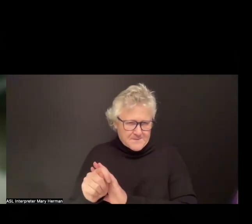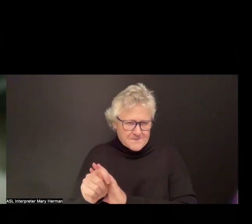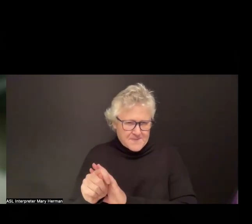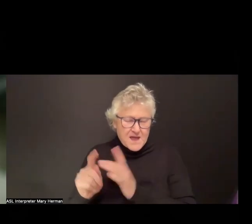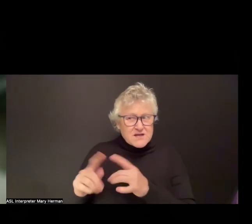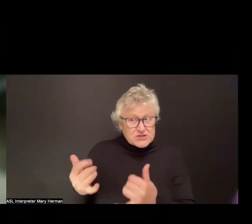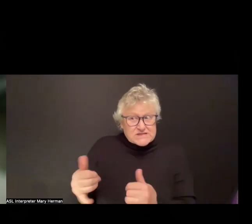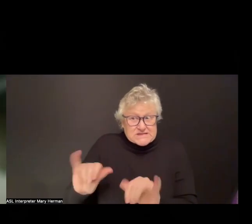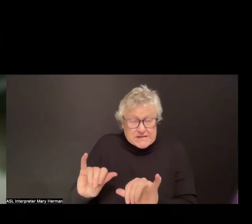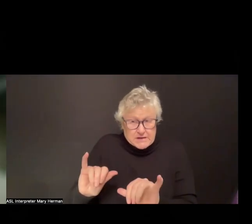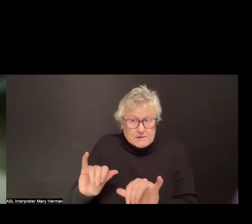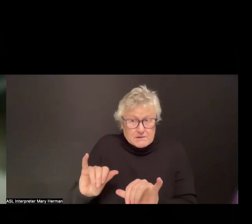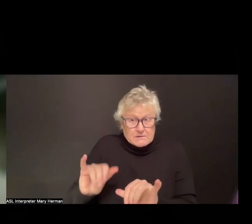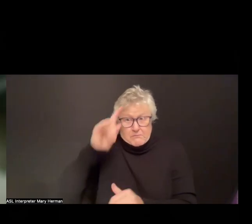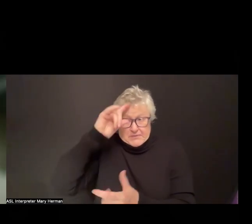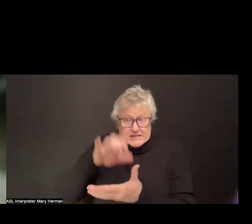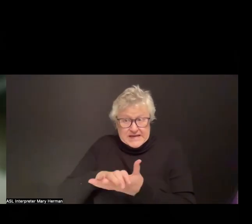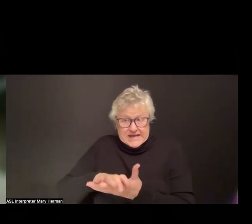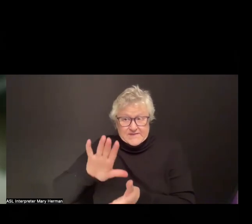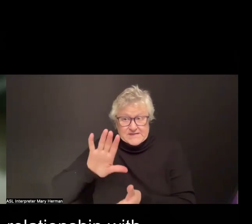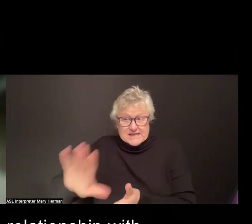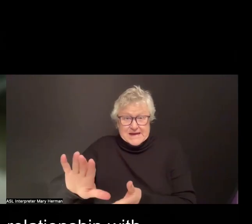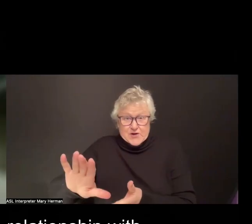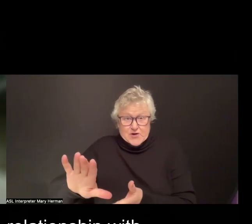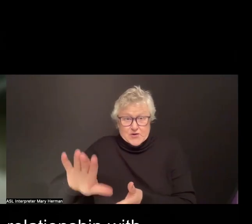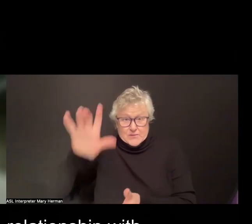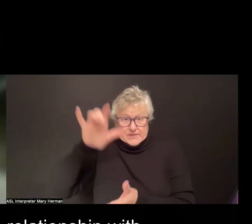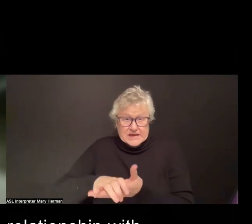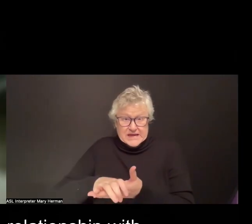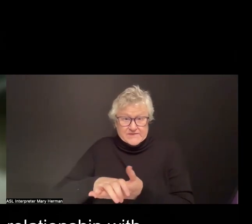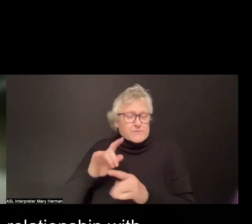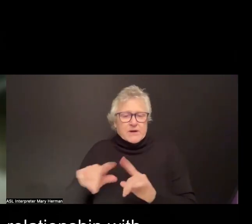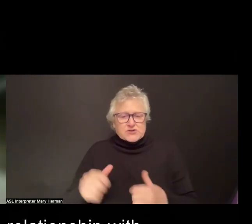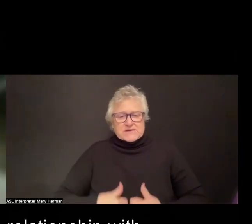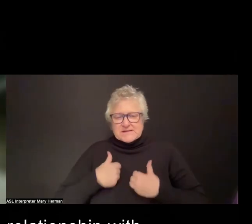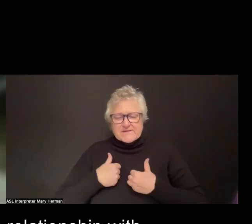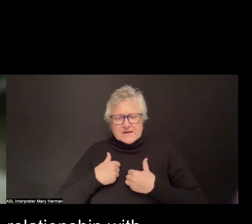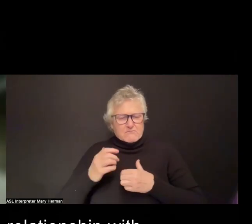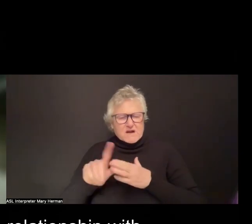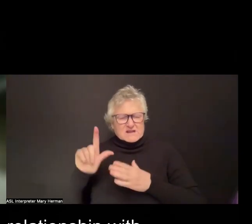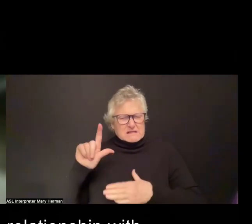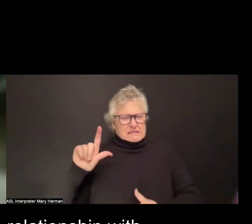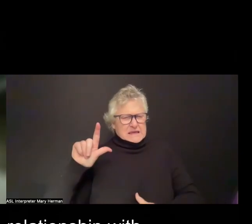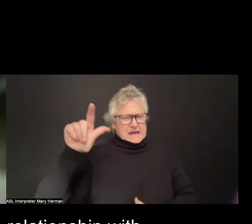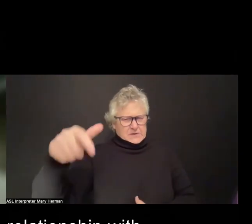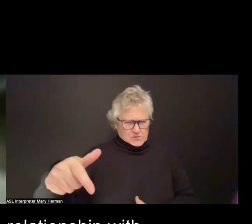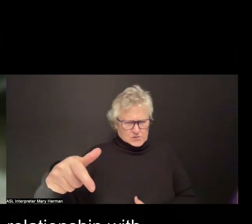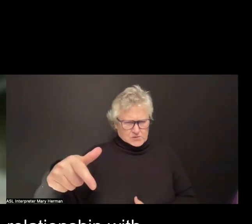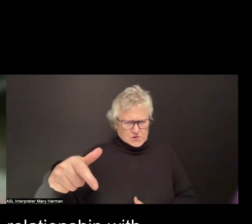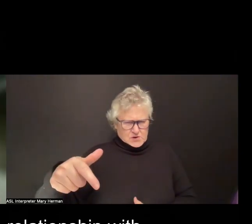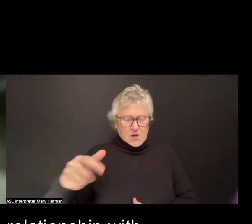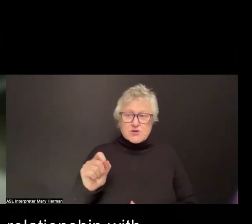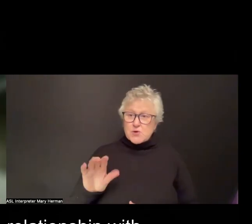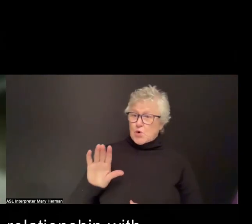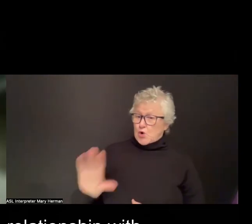in a different time. She's from a different generation. And so her own relationship with